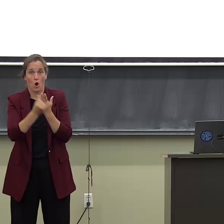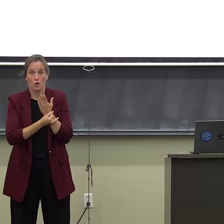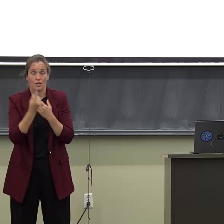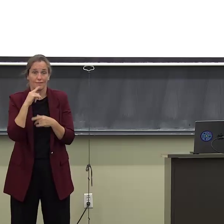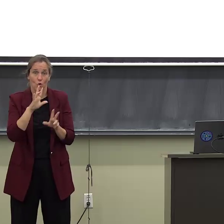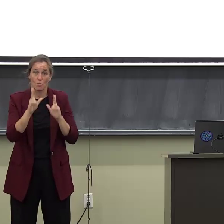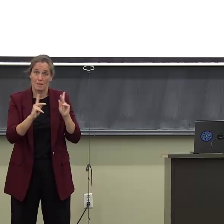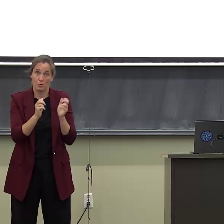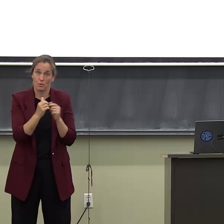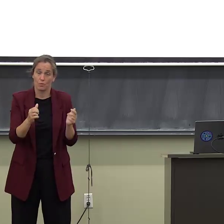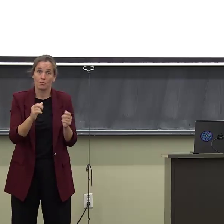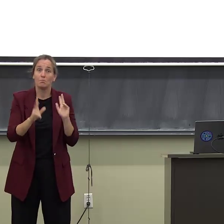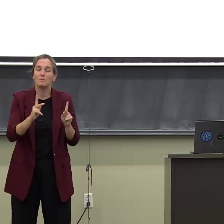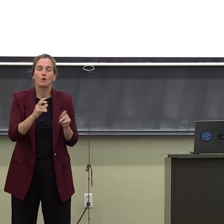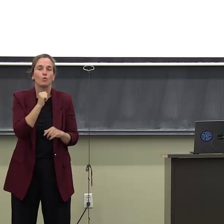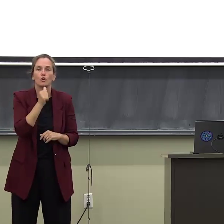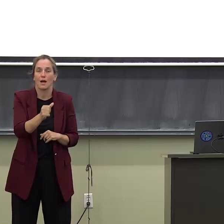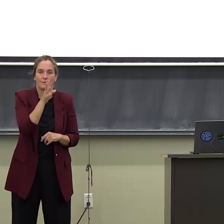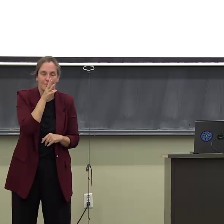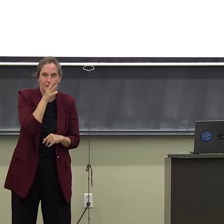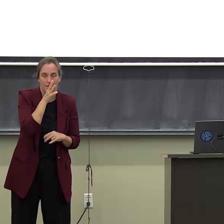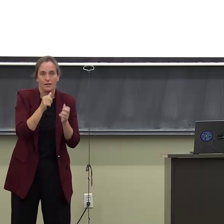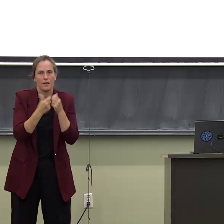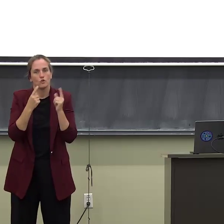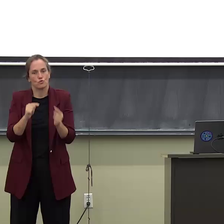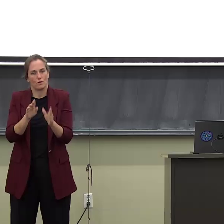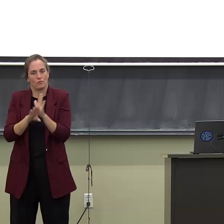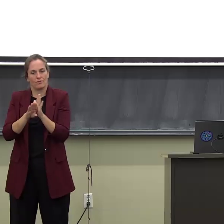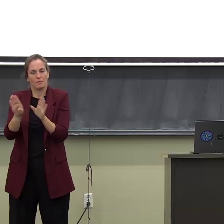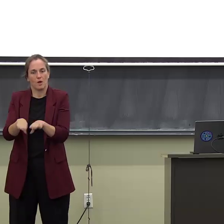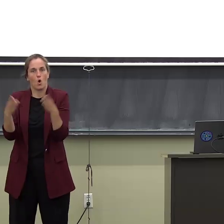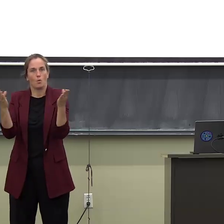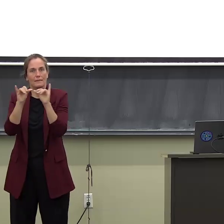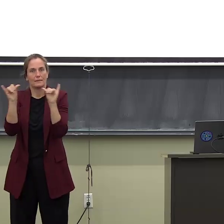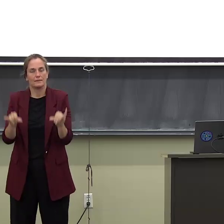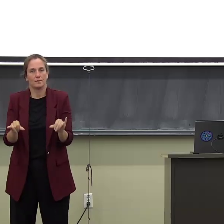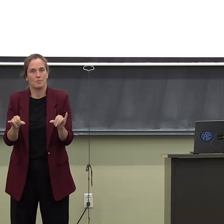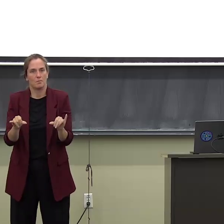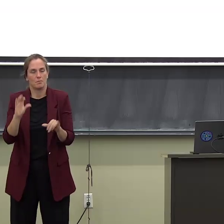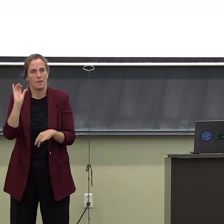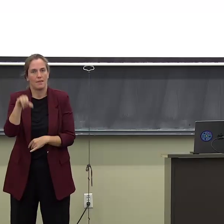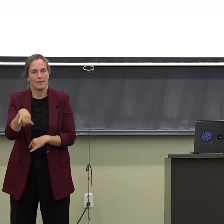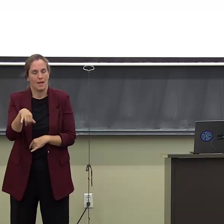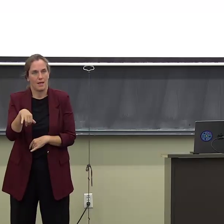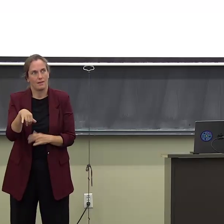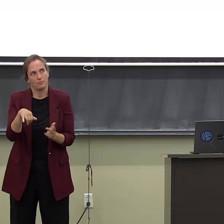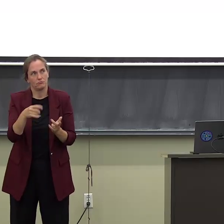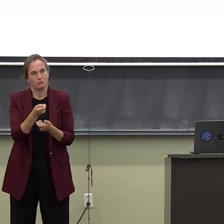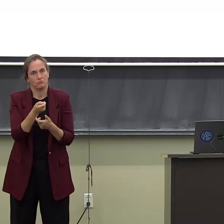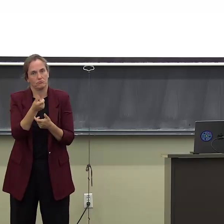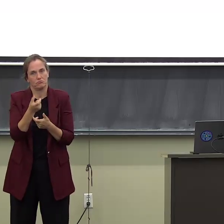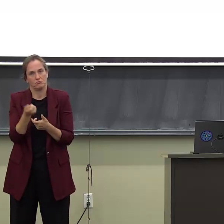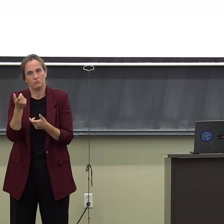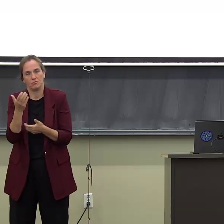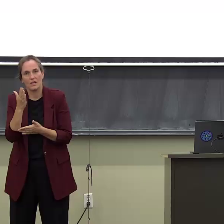trying to develop an open system that removes some of the